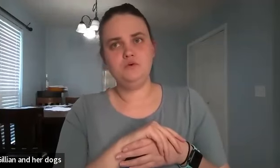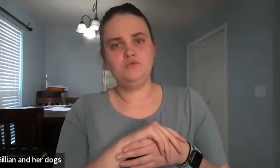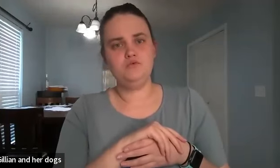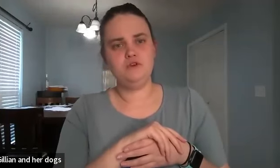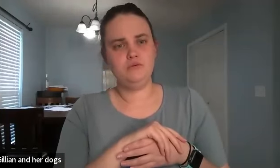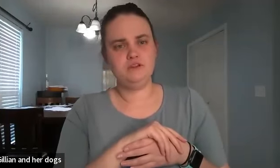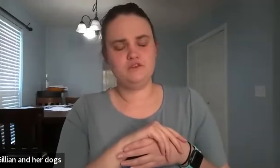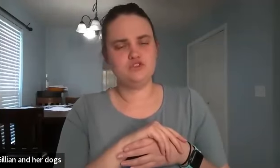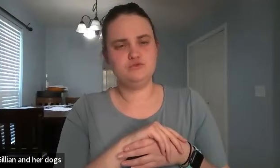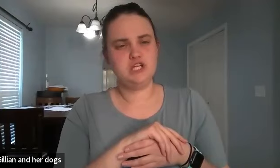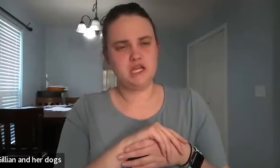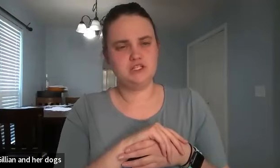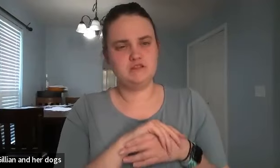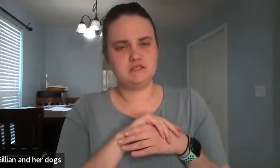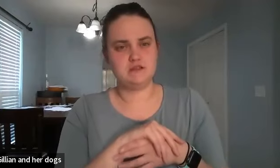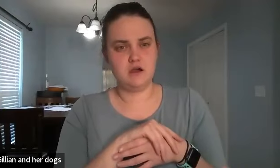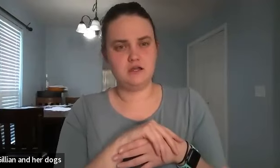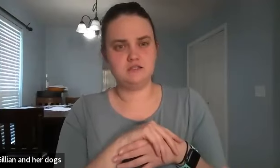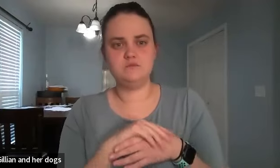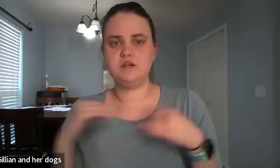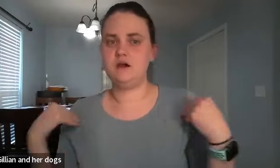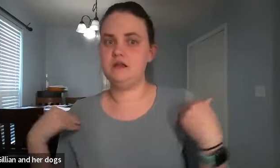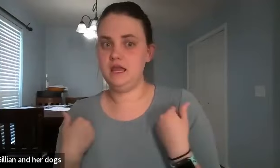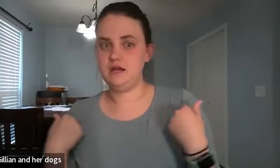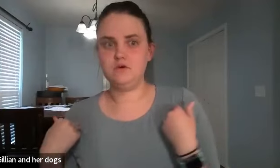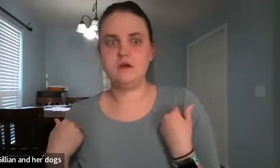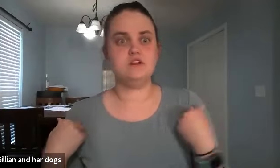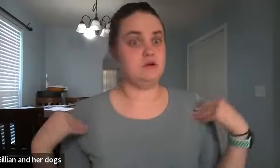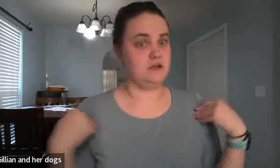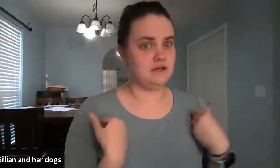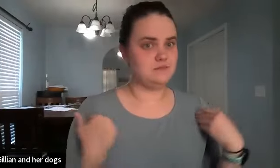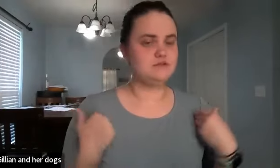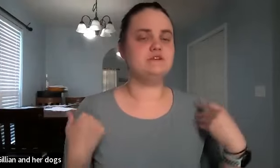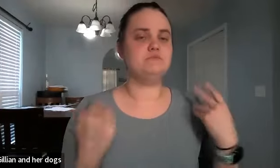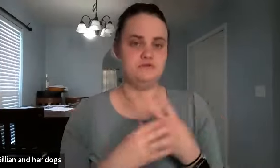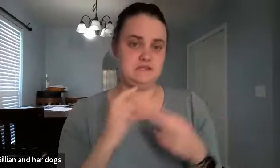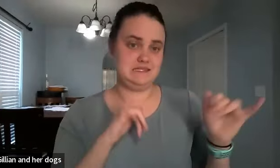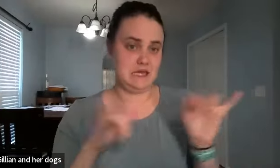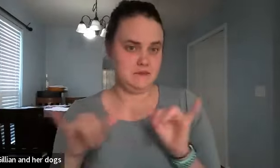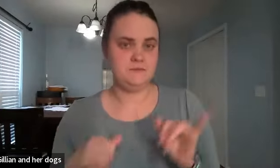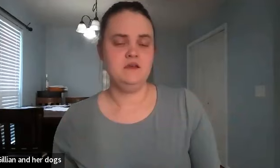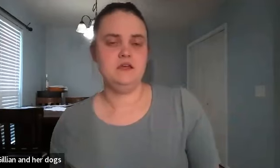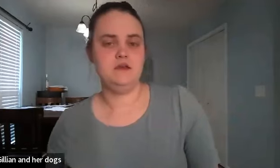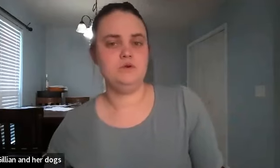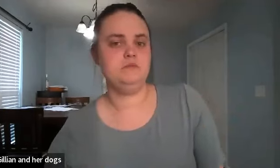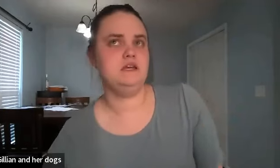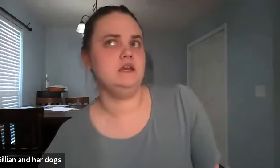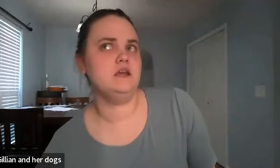You don't really, there's no change to the sign. So I'm talking about an animal, I'm talking about animals, they're both the same. It would be